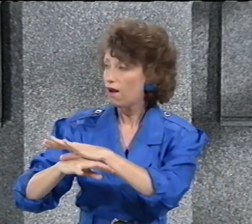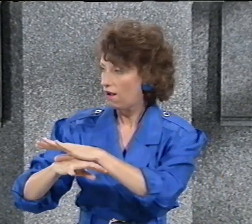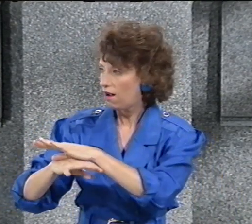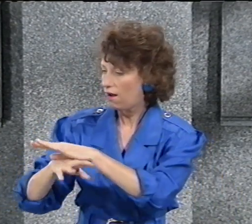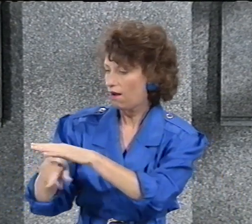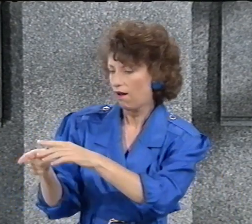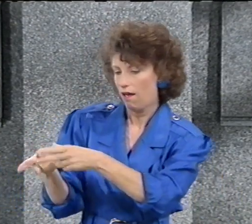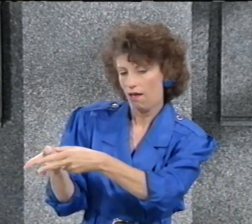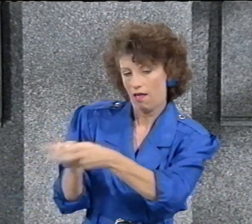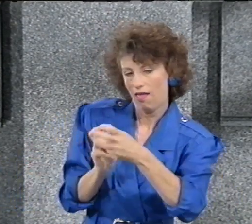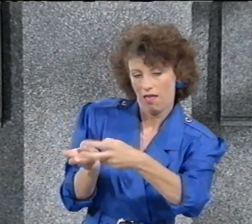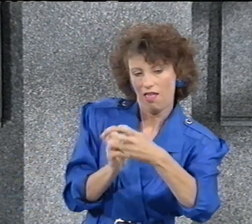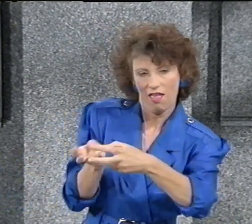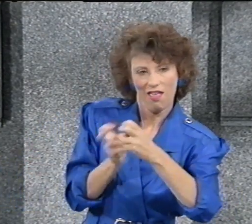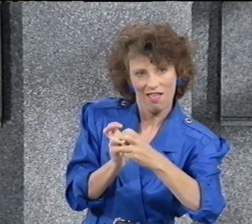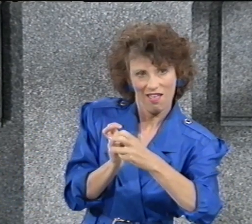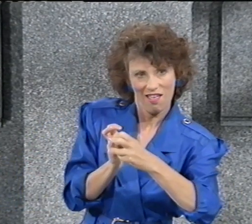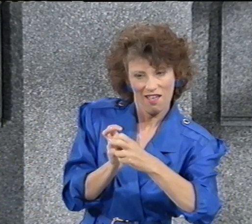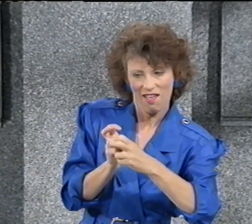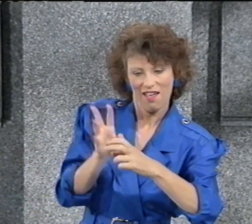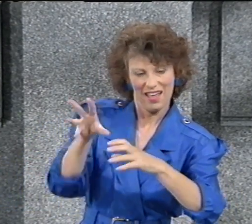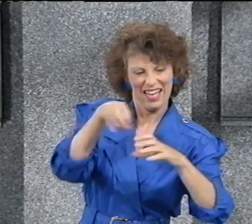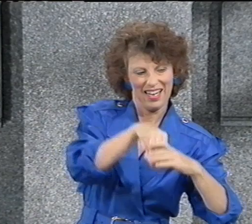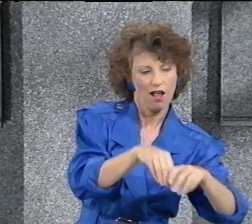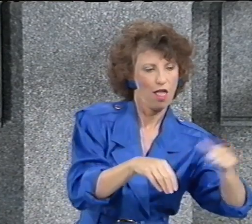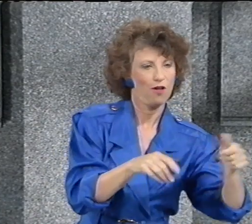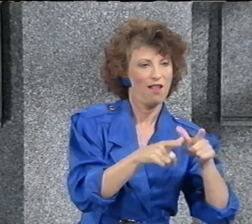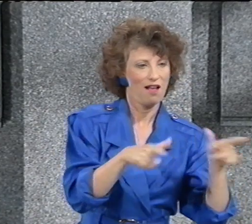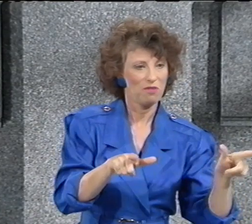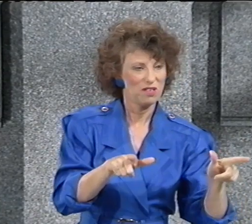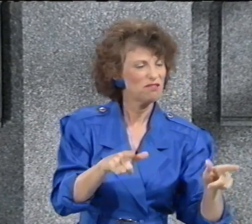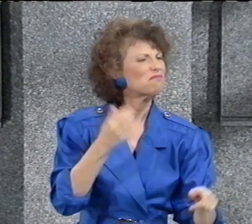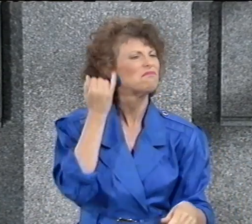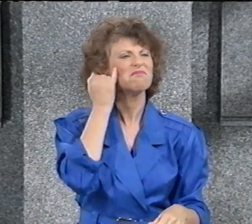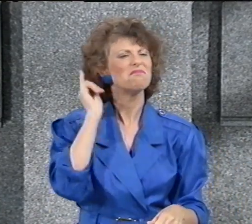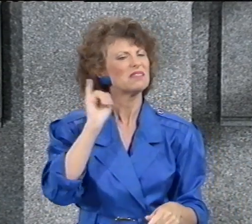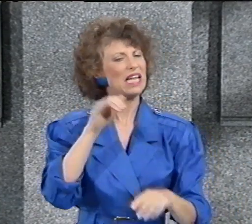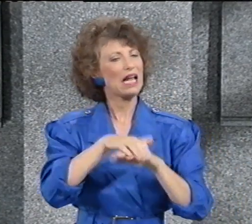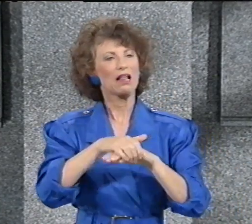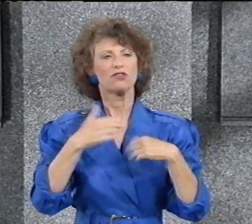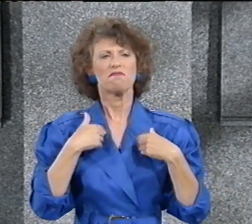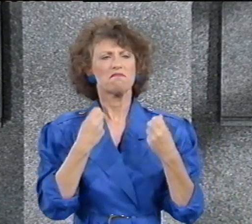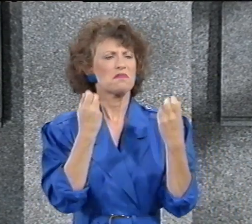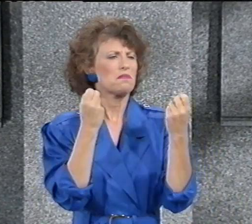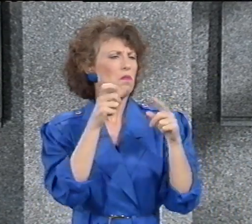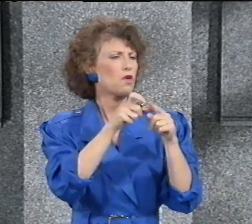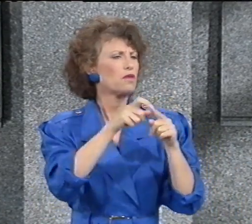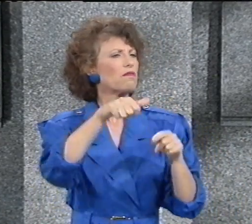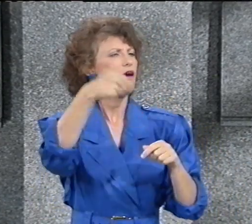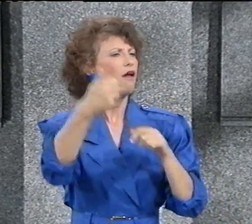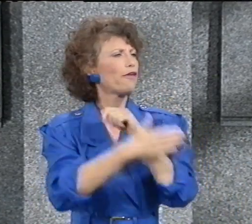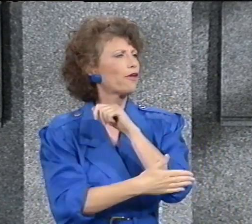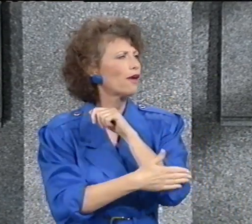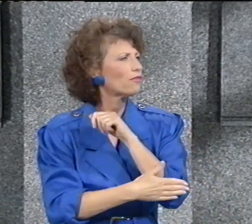is a tendency for one language to borrow from the other, and the same thing happens in spoken